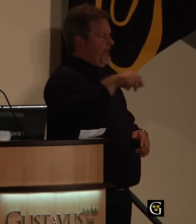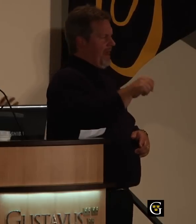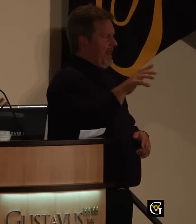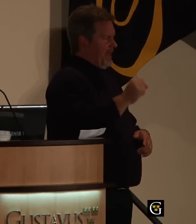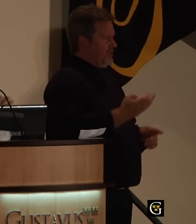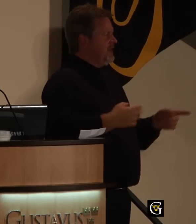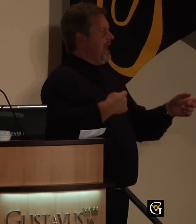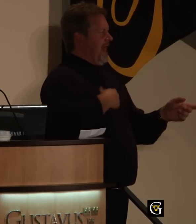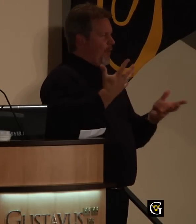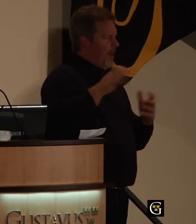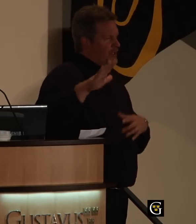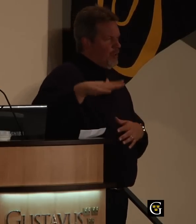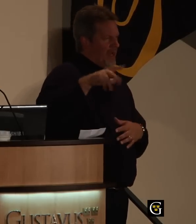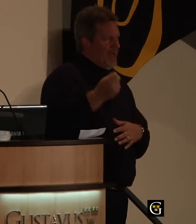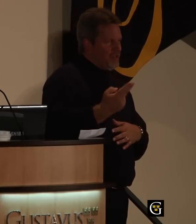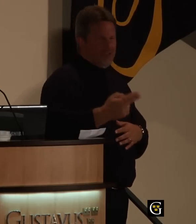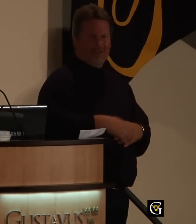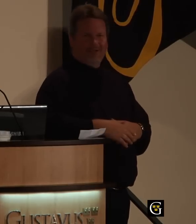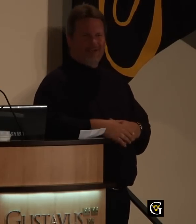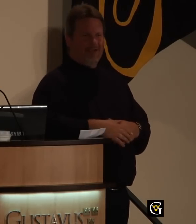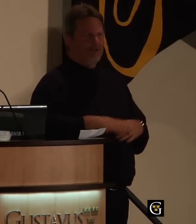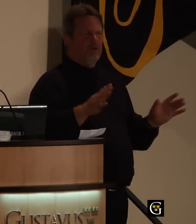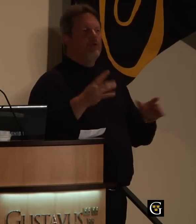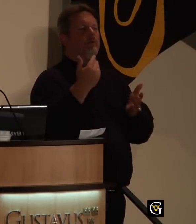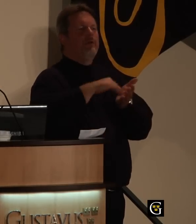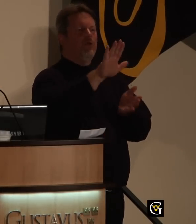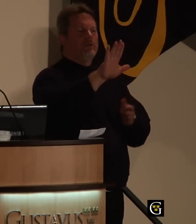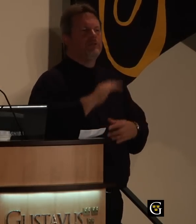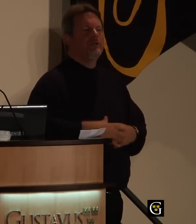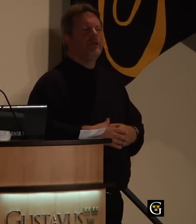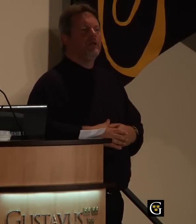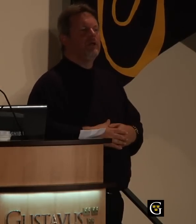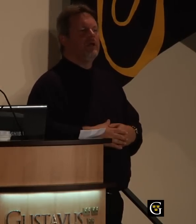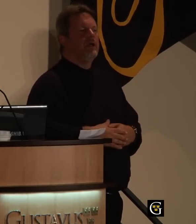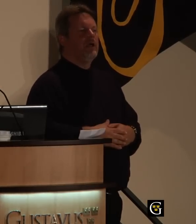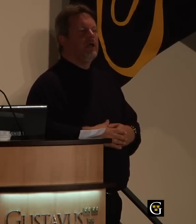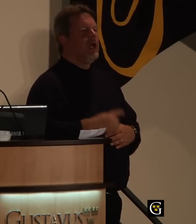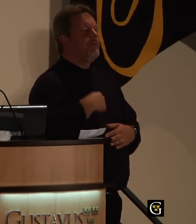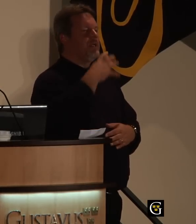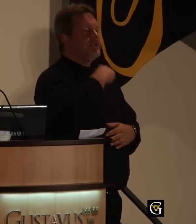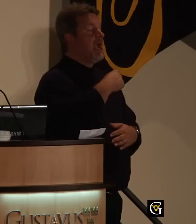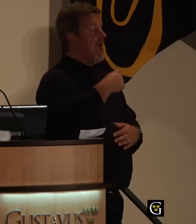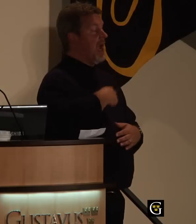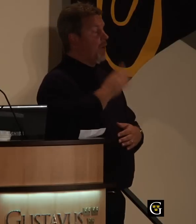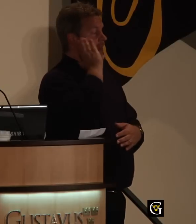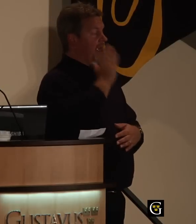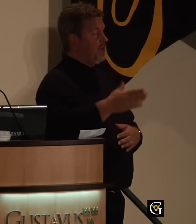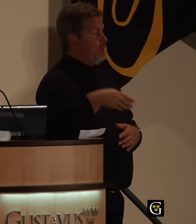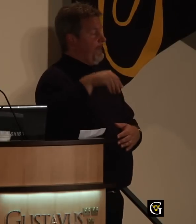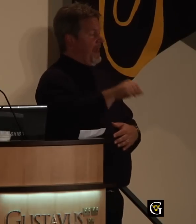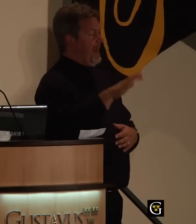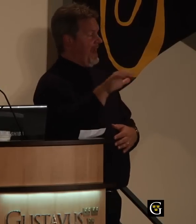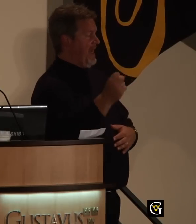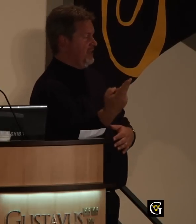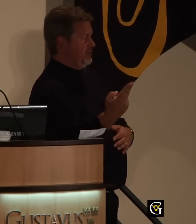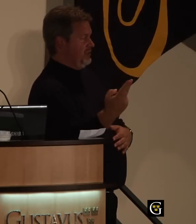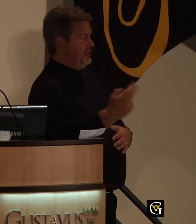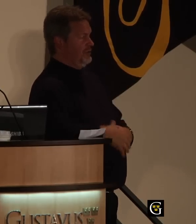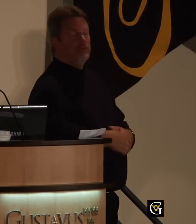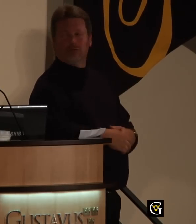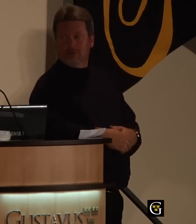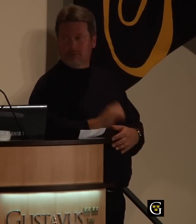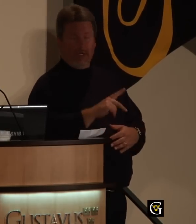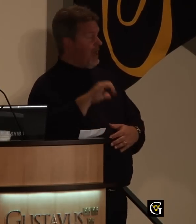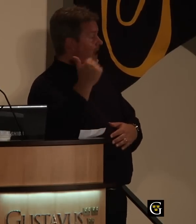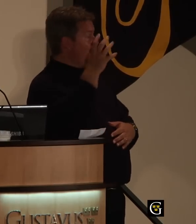Okay, wait, there's a couple of voices going simultaneously. Could you just repeat what you said? I'm guessing I'd like to pay cash. I'd like to pay cash. Okay,